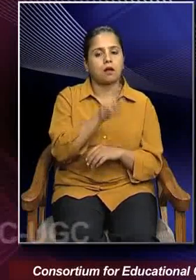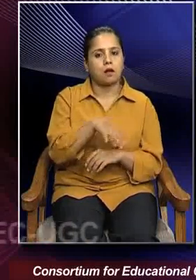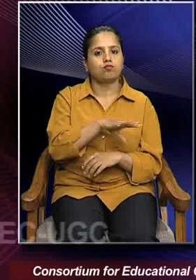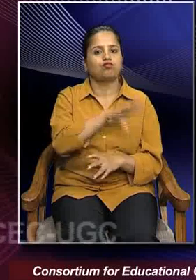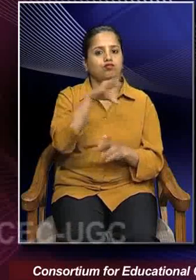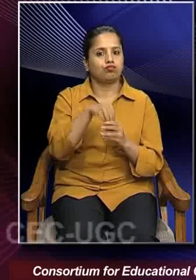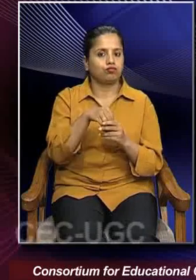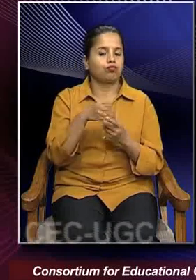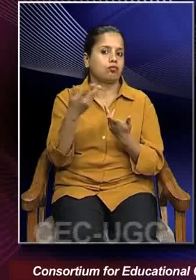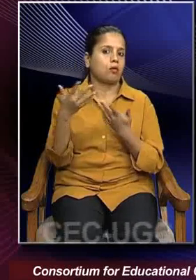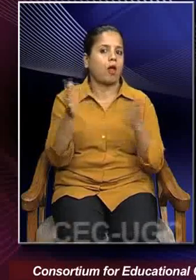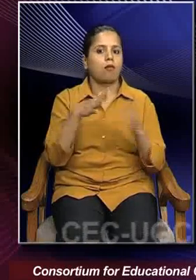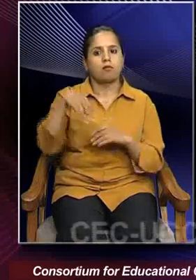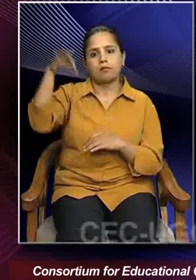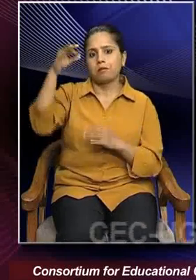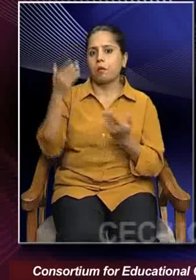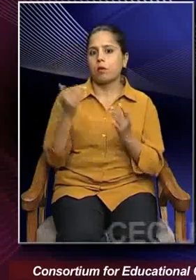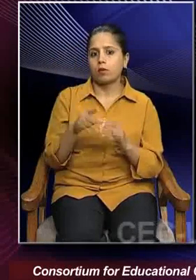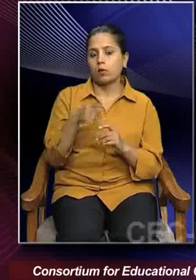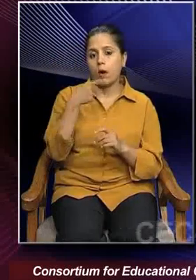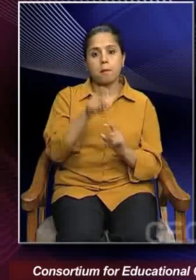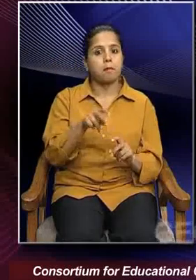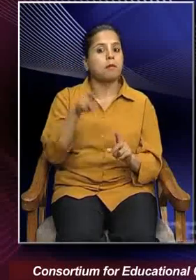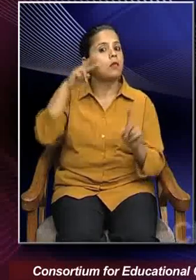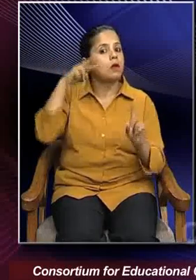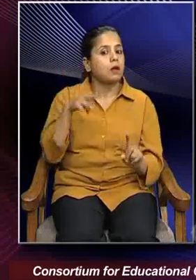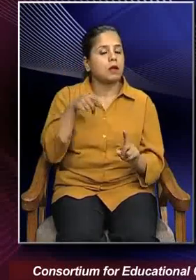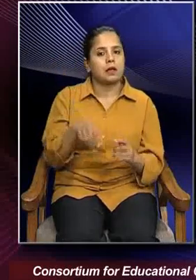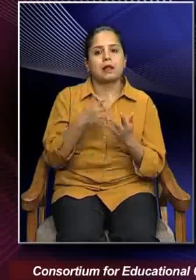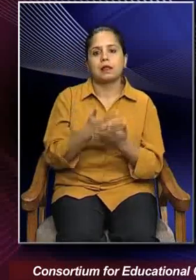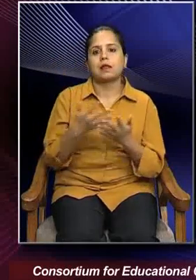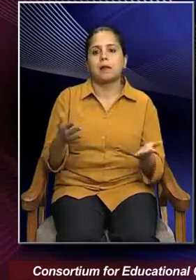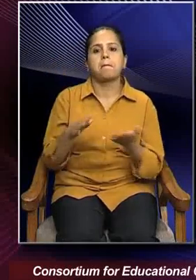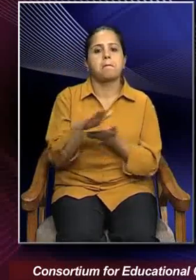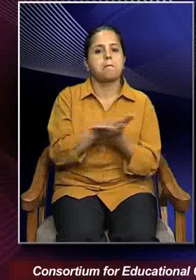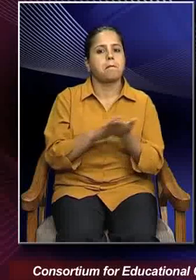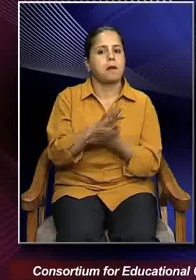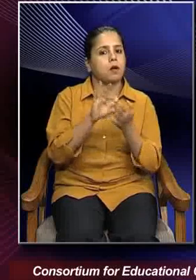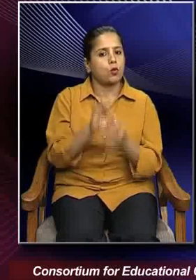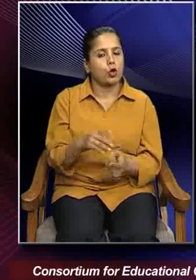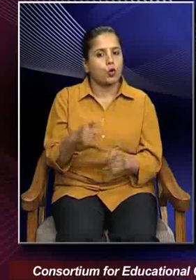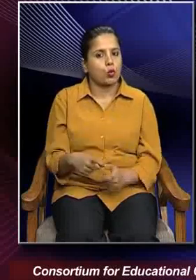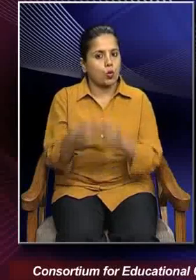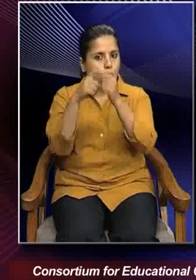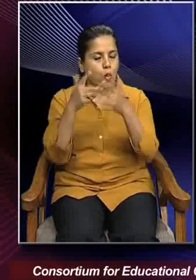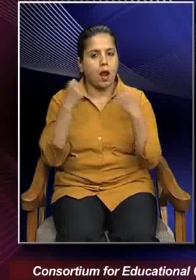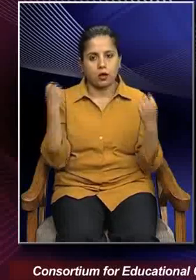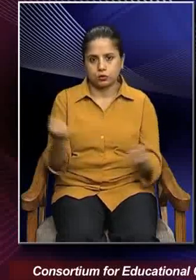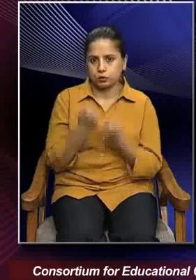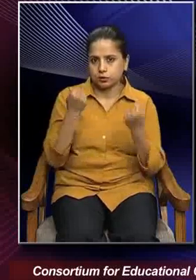inhere. So from that aspect we are saying that the substance is the basis of the qualities and